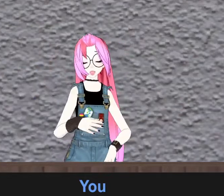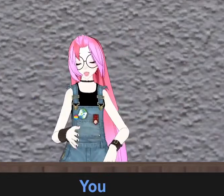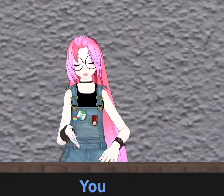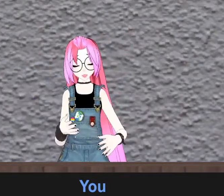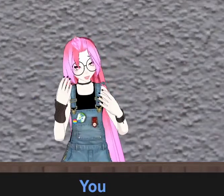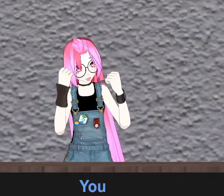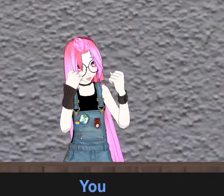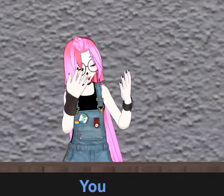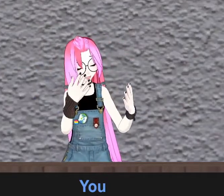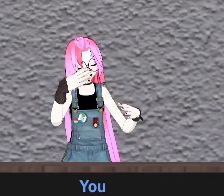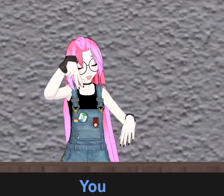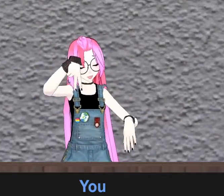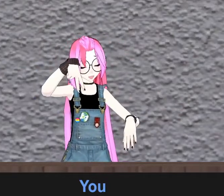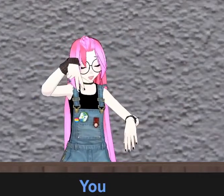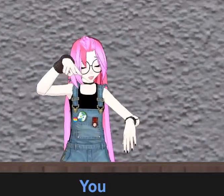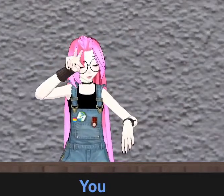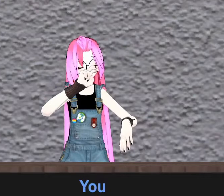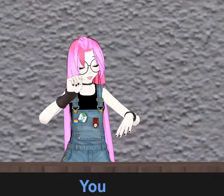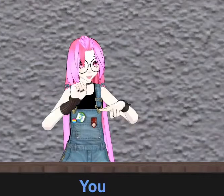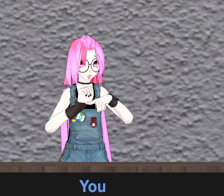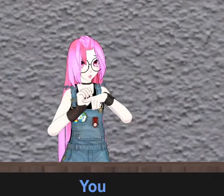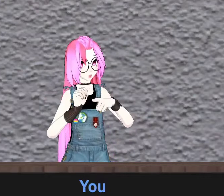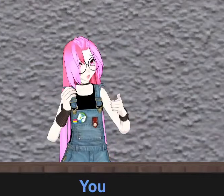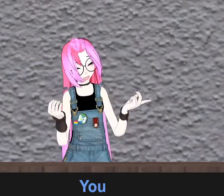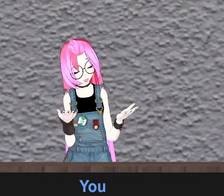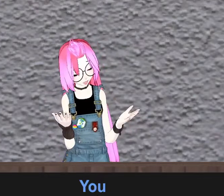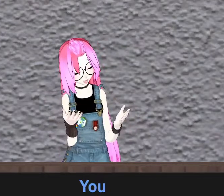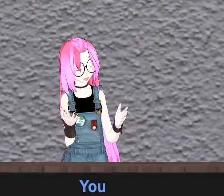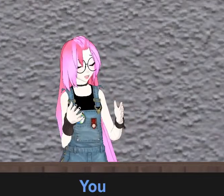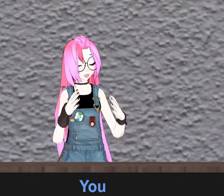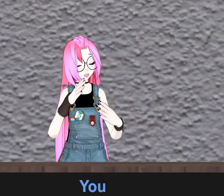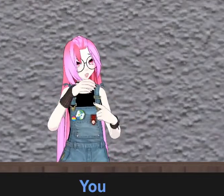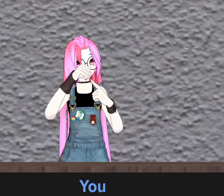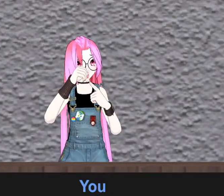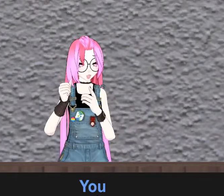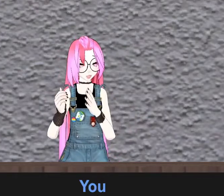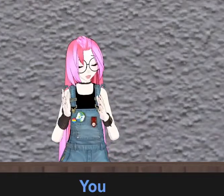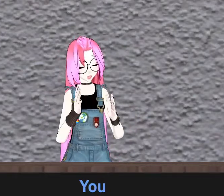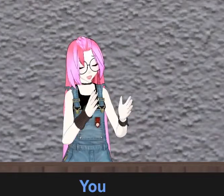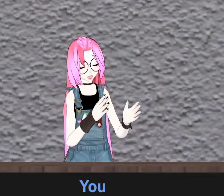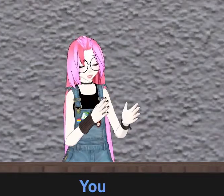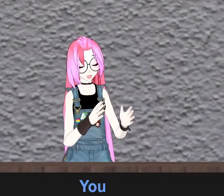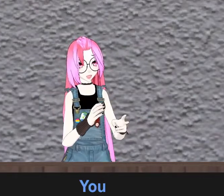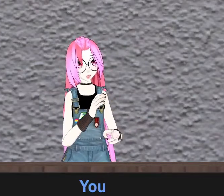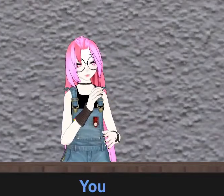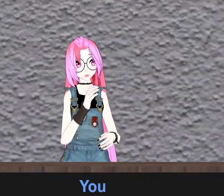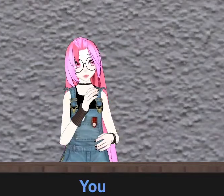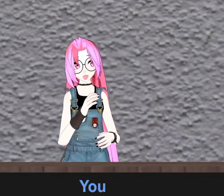out. And when I'm teaching you guys is PSE. And what that is it's a specific type of grammatical structure